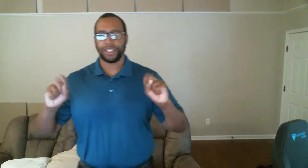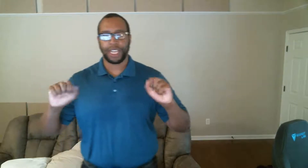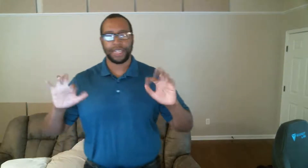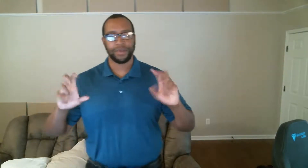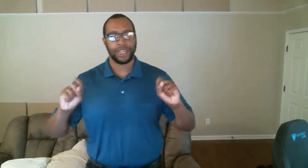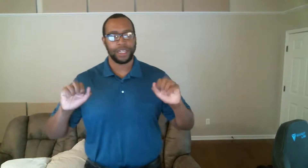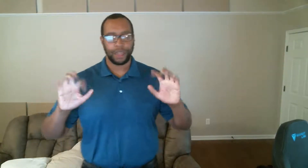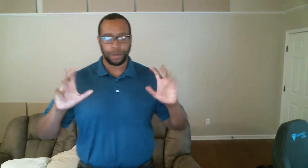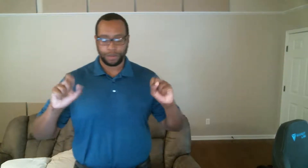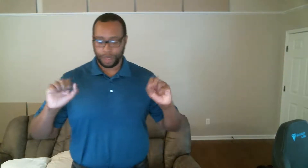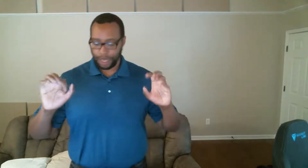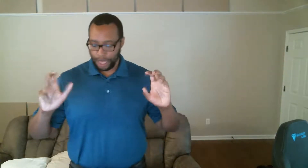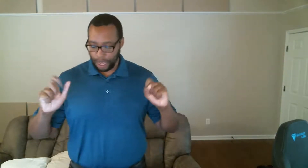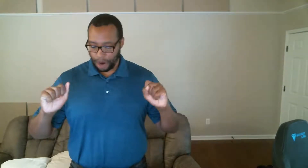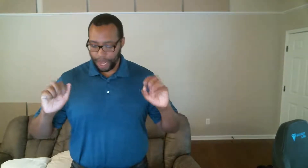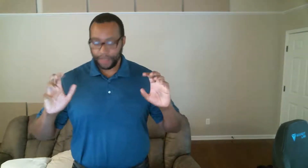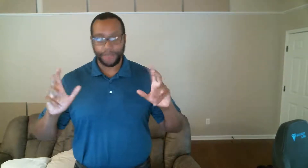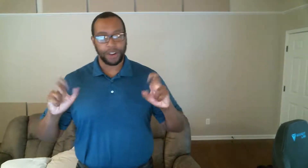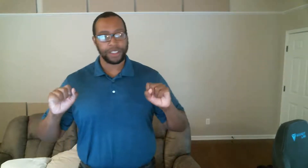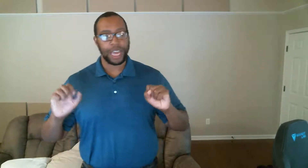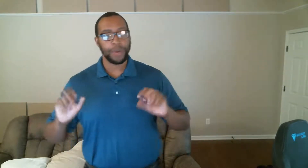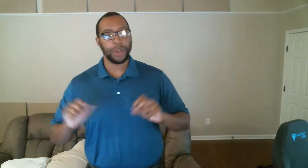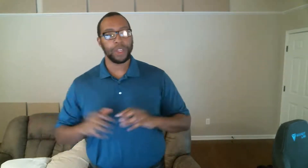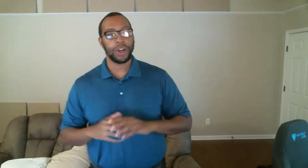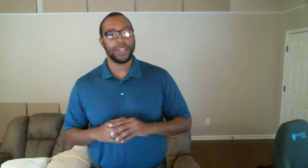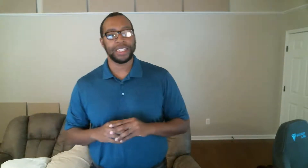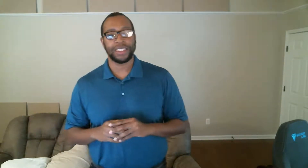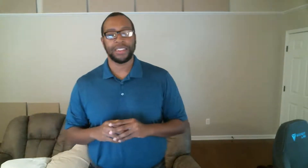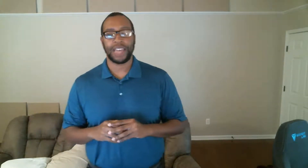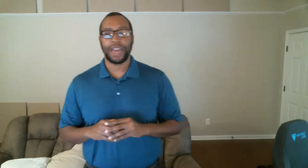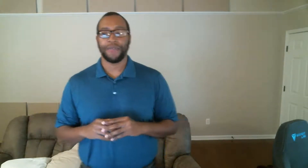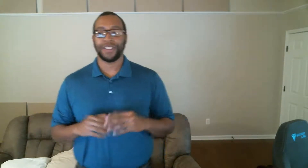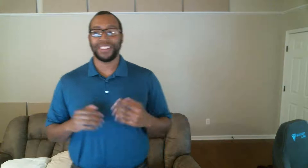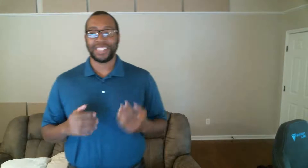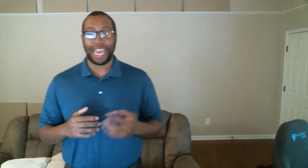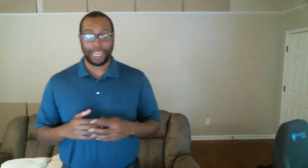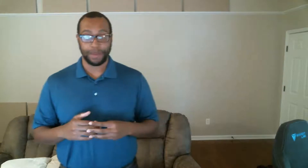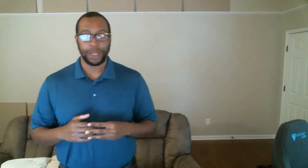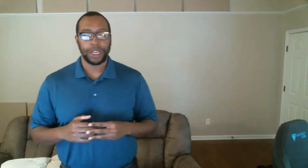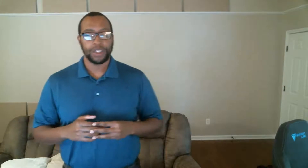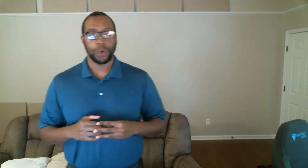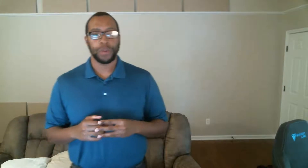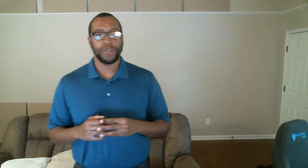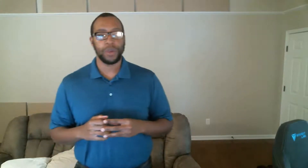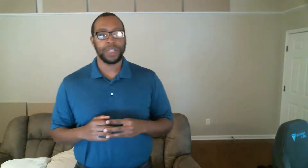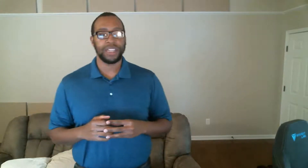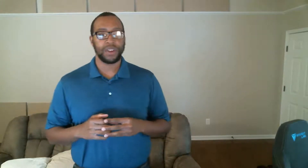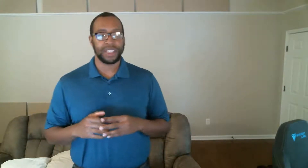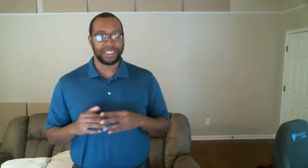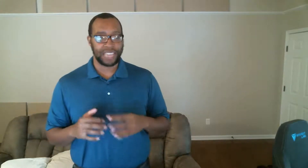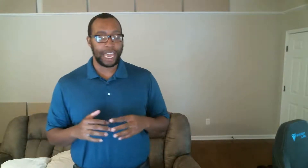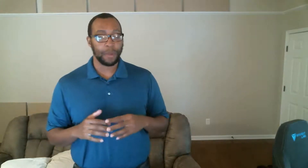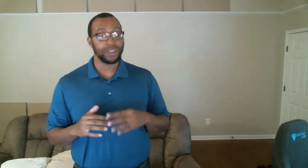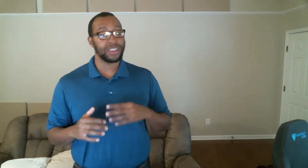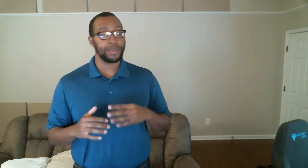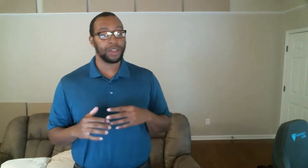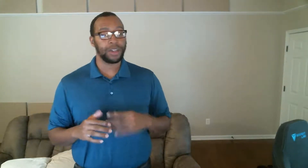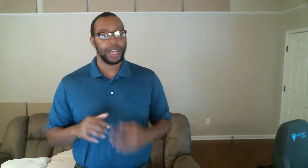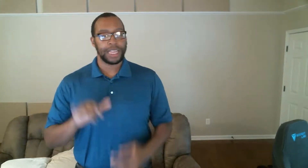hands ready to go. All right, the first sign we're going to learn is the sign for same. So if 2 things are the same or similar, that's a